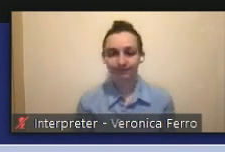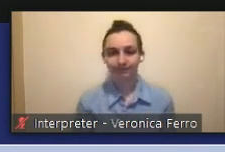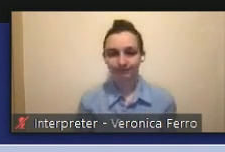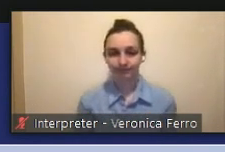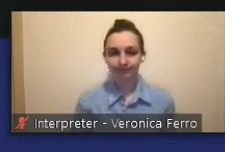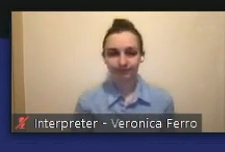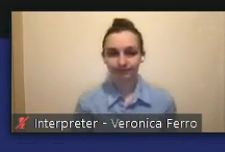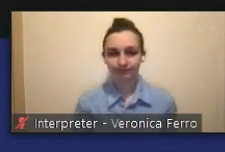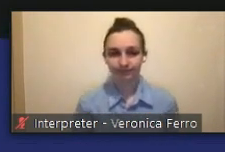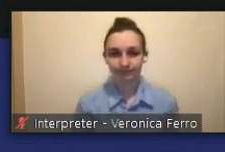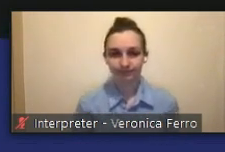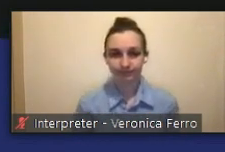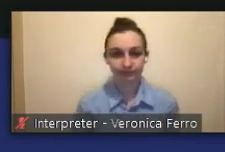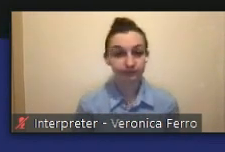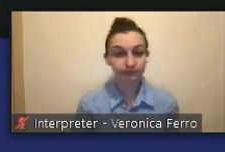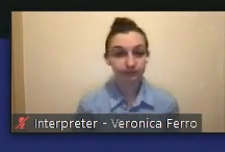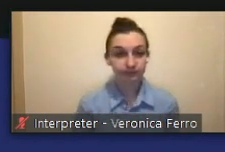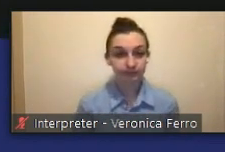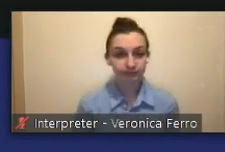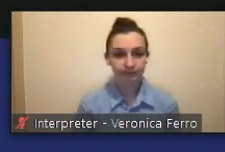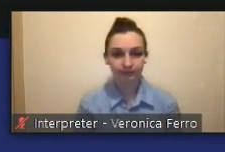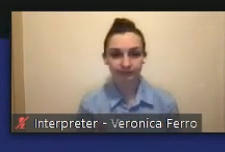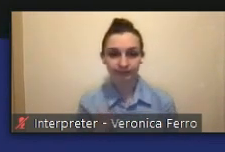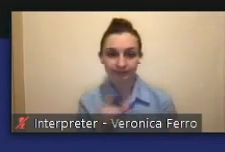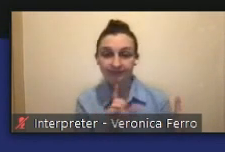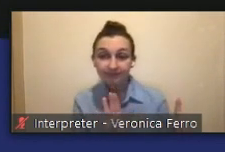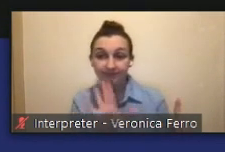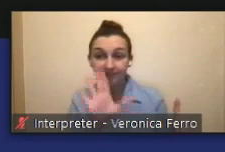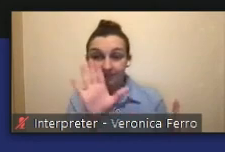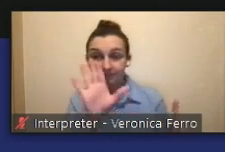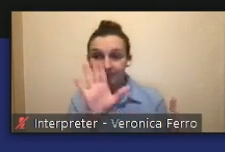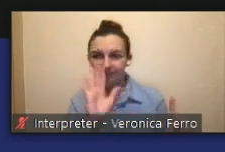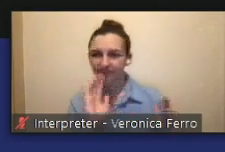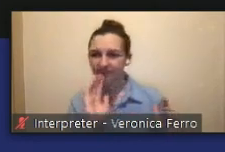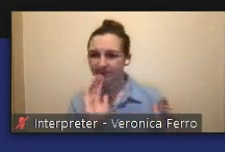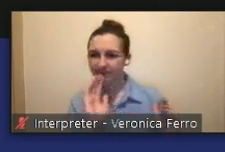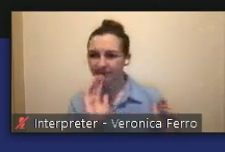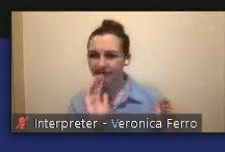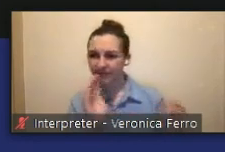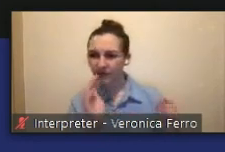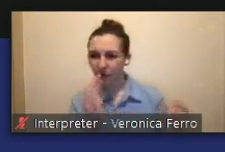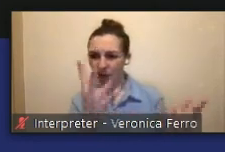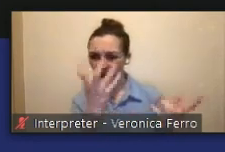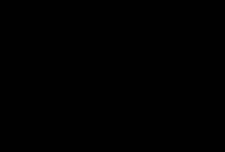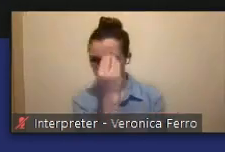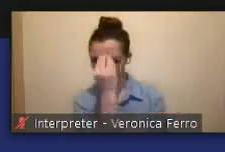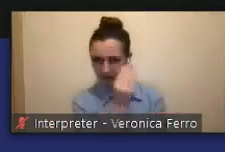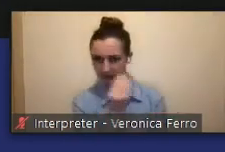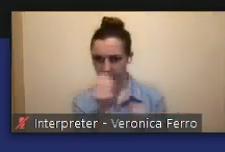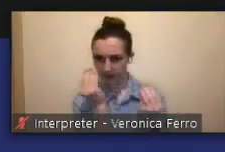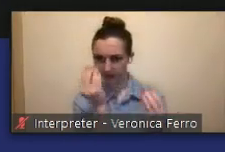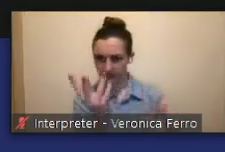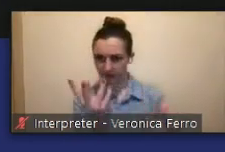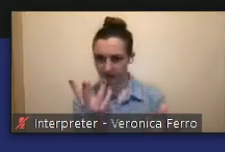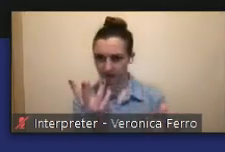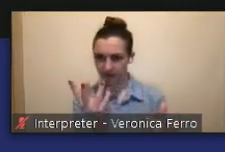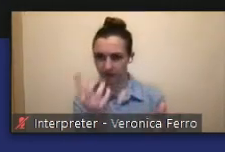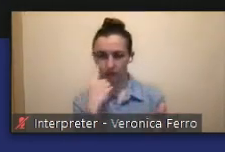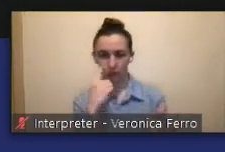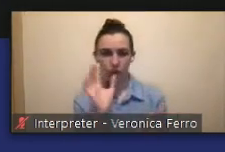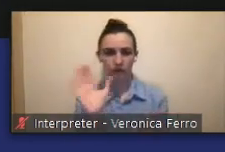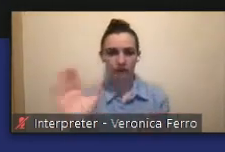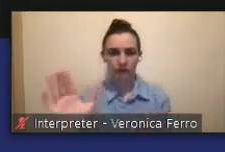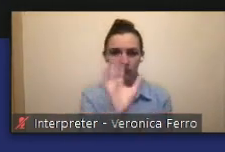And with that, I will go ahead and just give a little bit of notice here to some members of the media and to